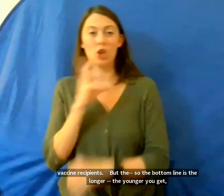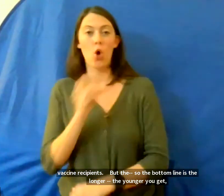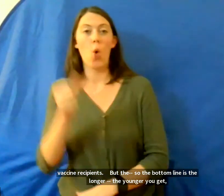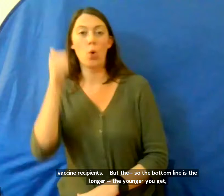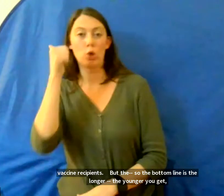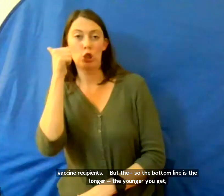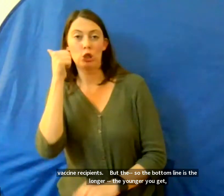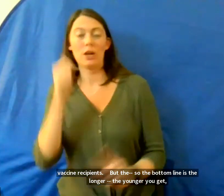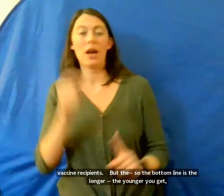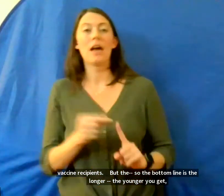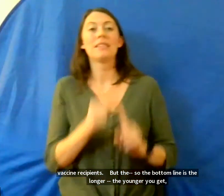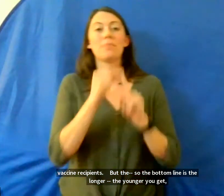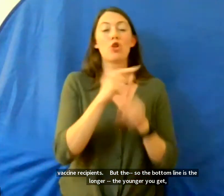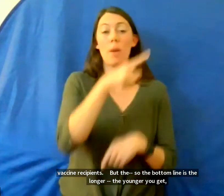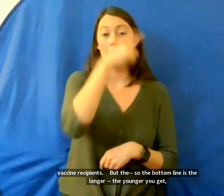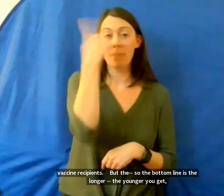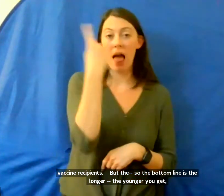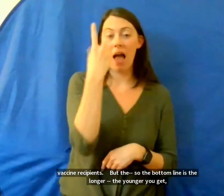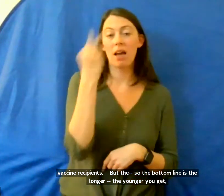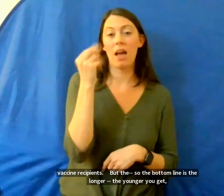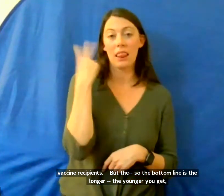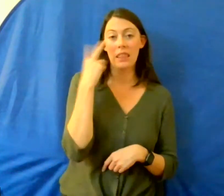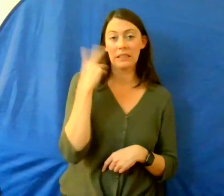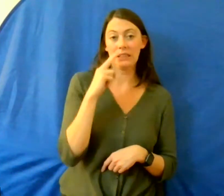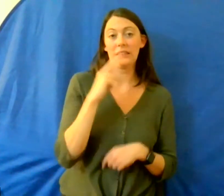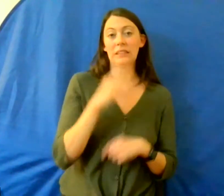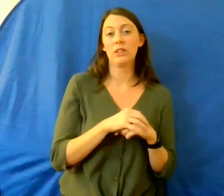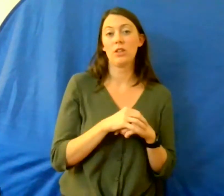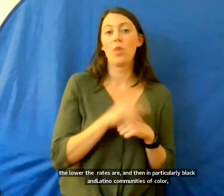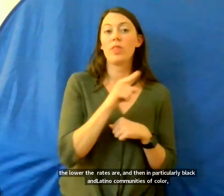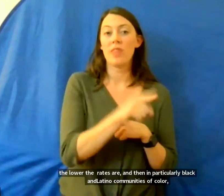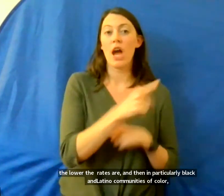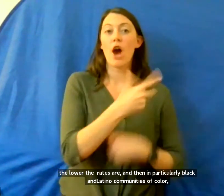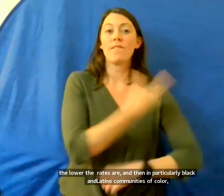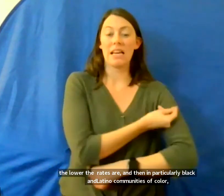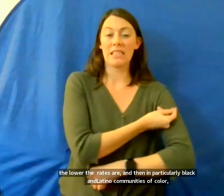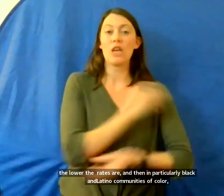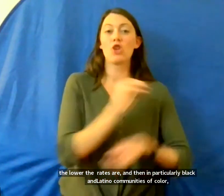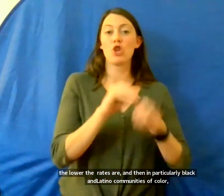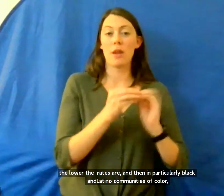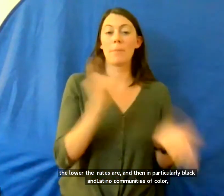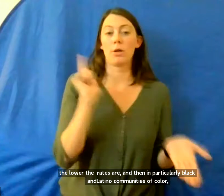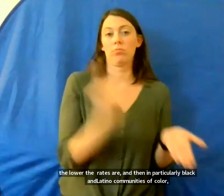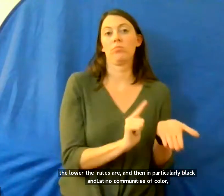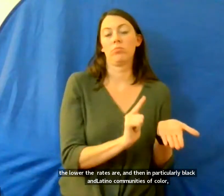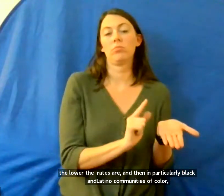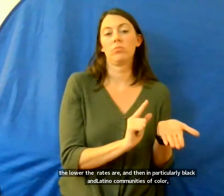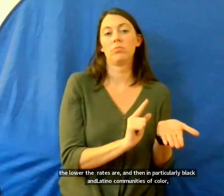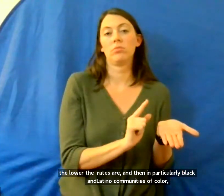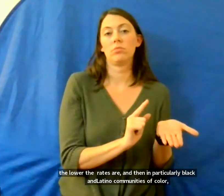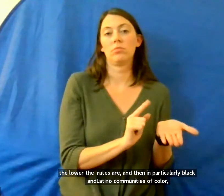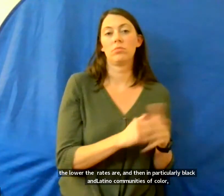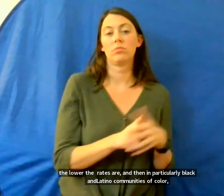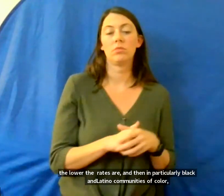Latino communities of color, there are relatively lower rates, although high rates compared to a lot of places.